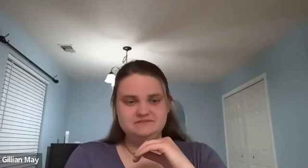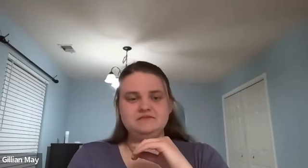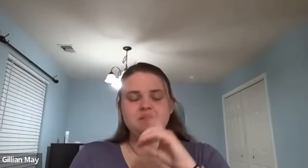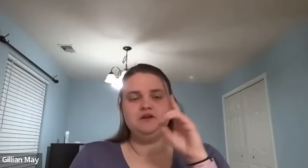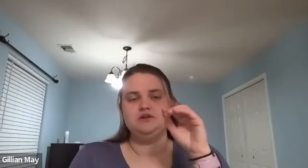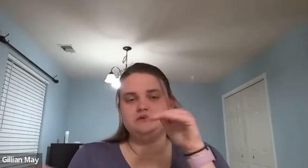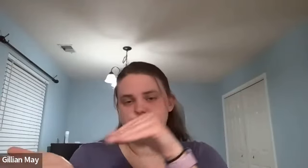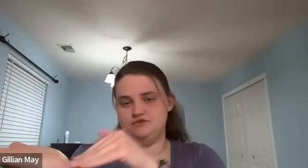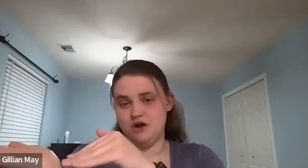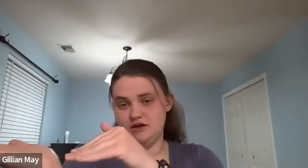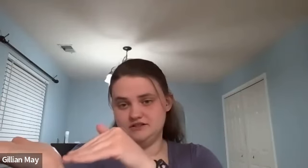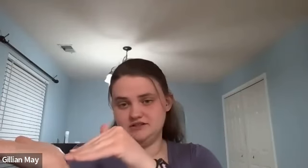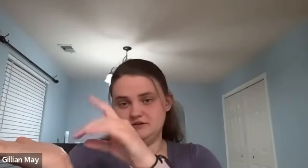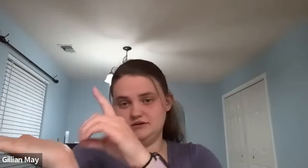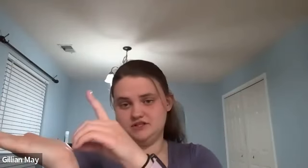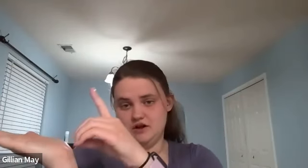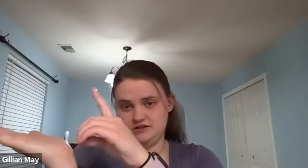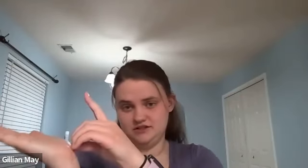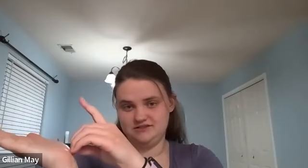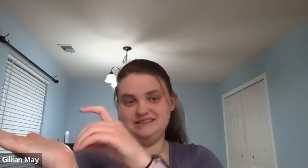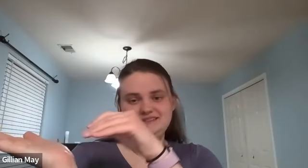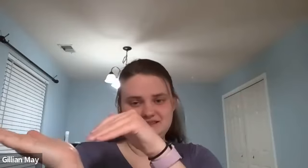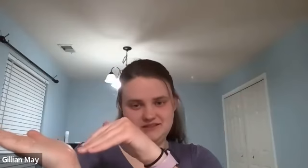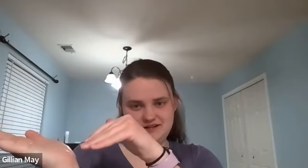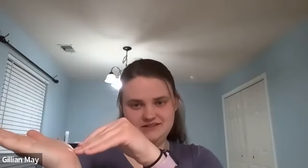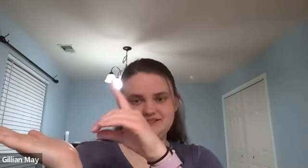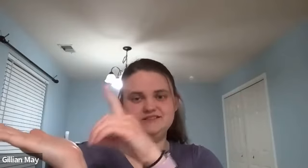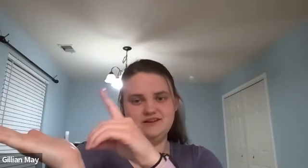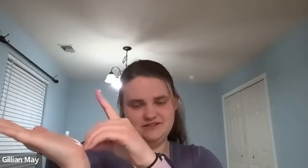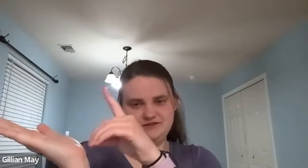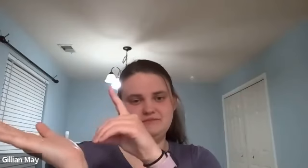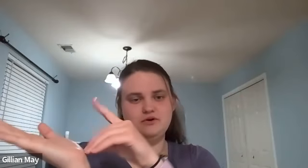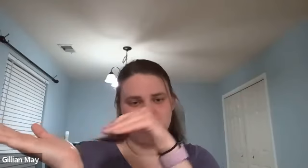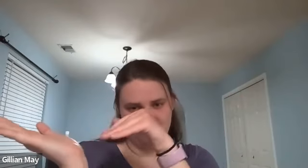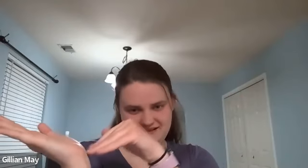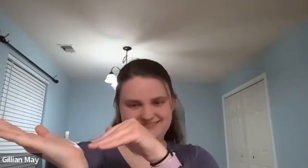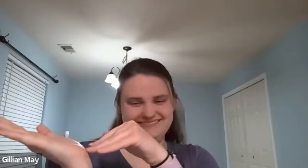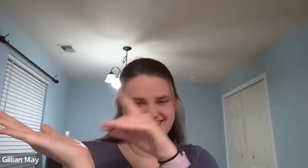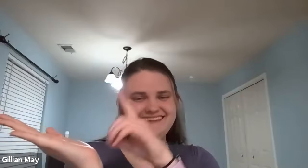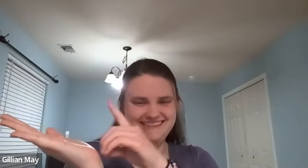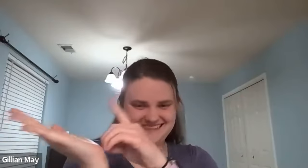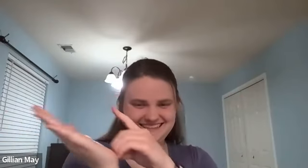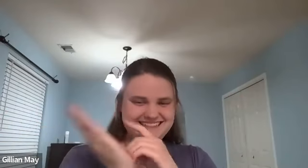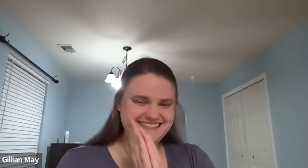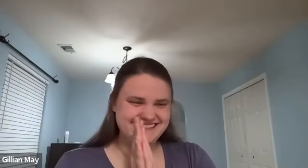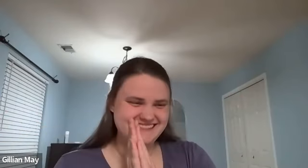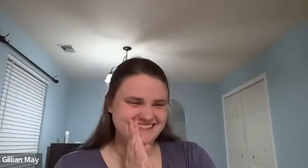Doctor. You can do doctor or doctor. Doctor, doctor. Both work. Good.